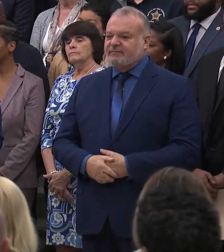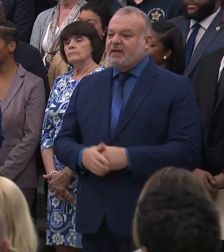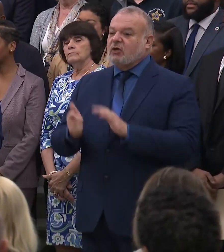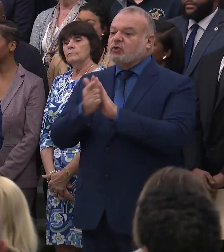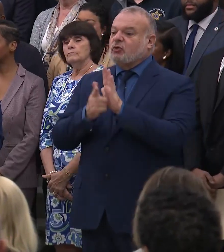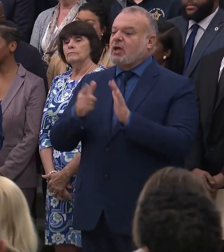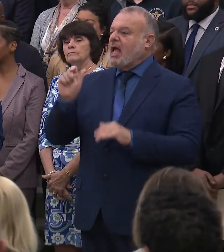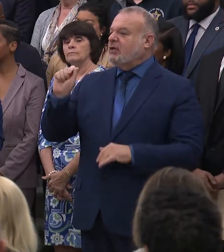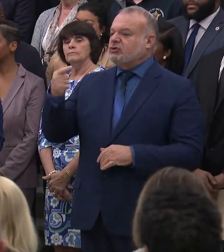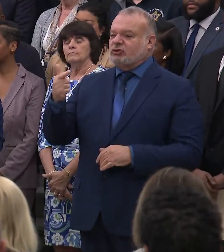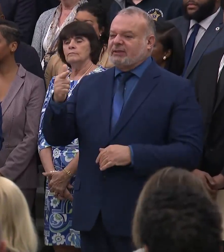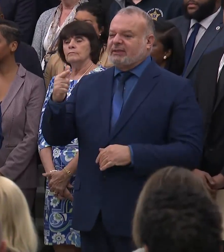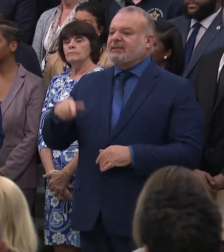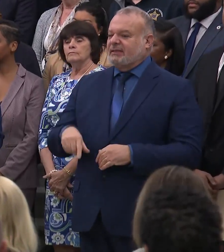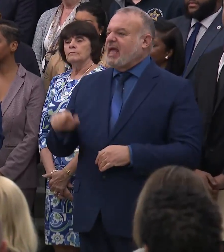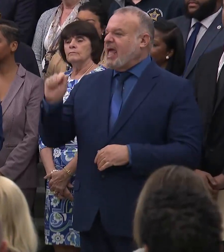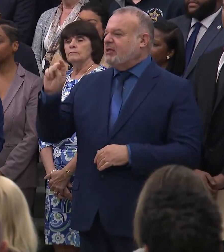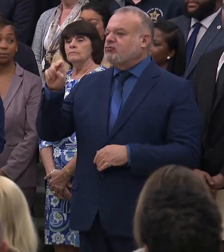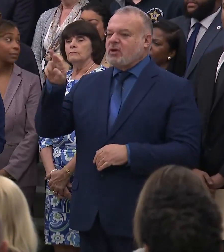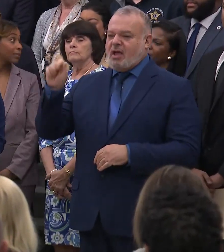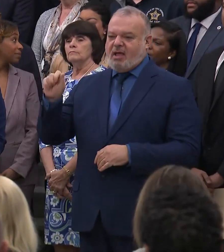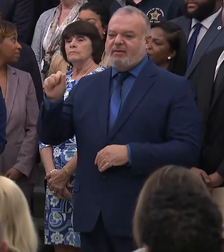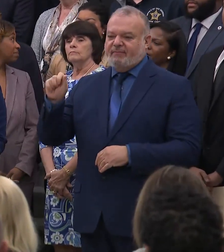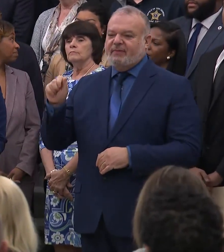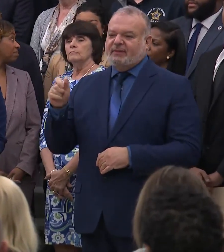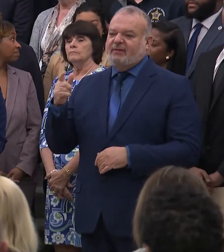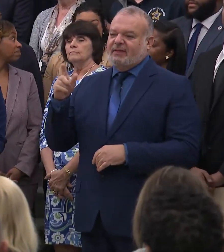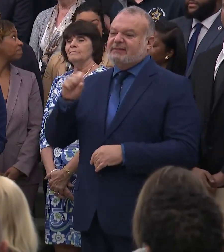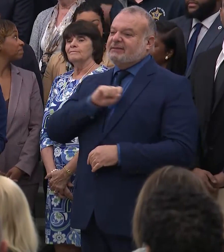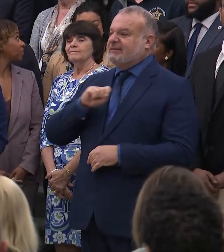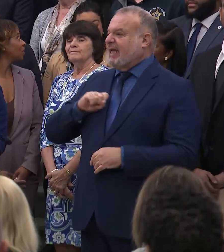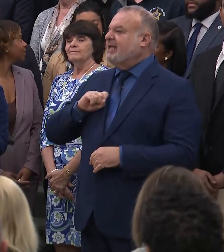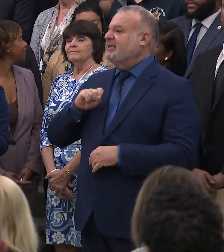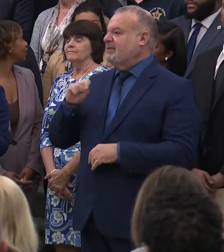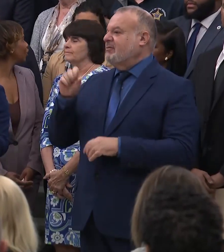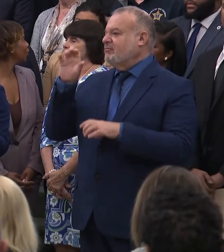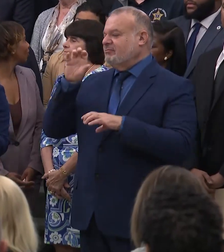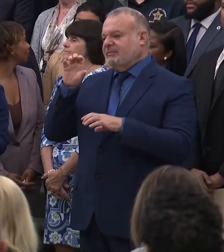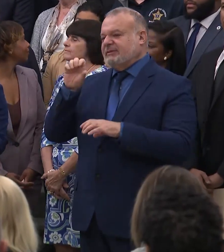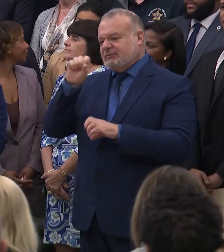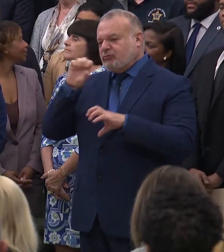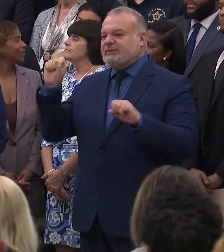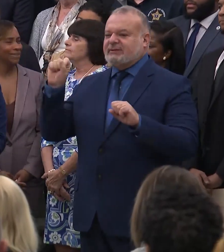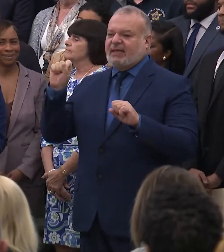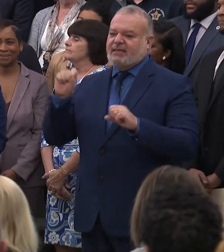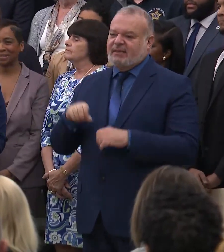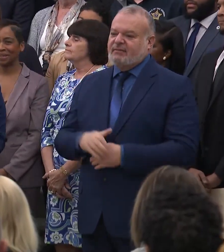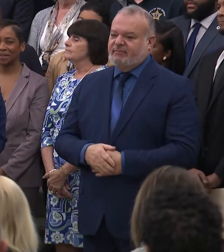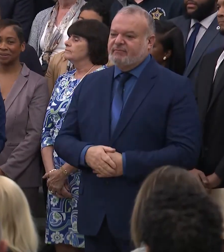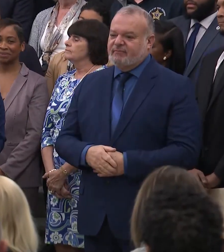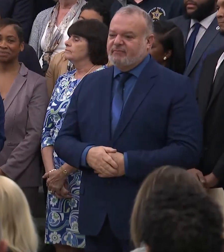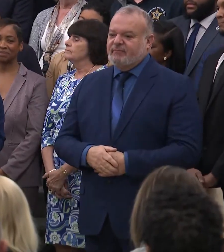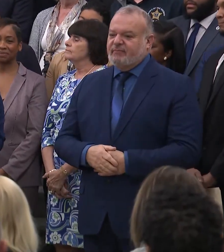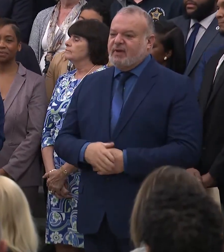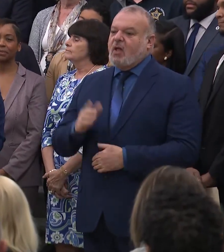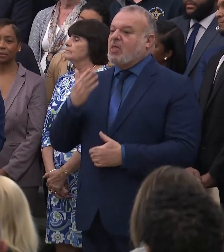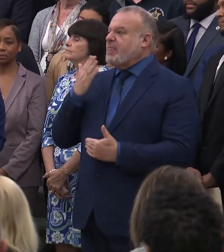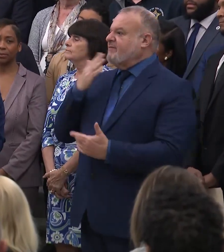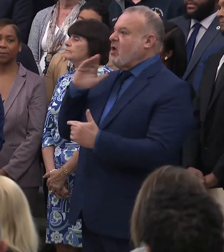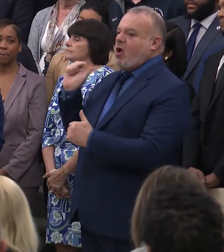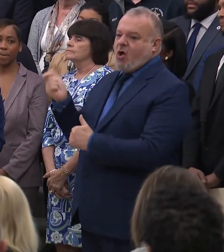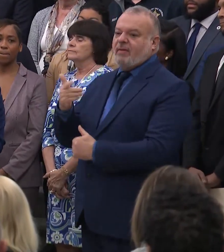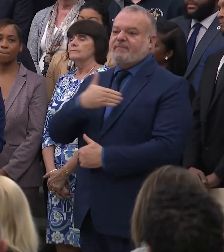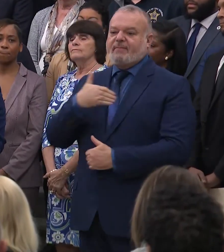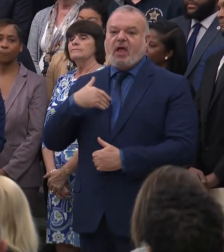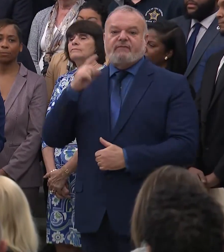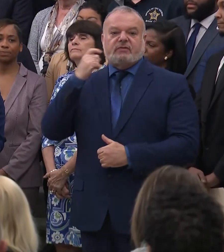legislative leaders, including members of the Black and Latino Caucus, district attorneys, sheriffs,